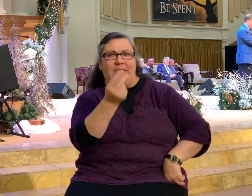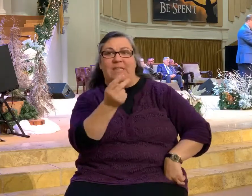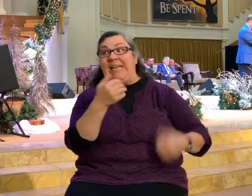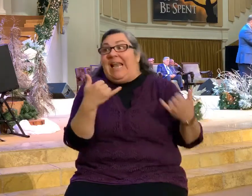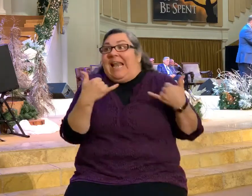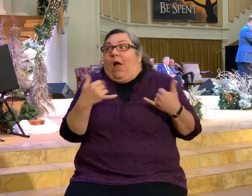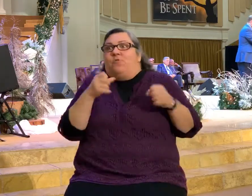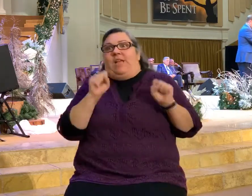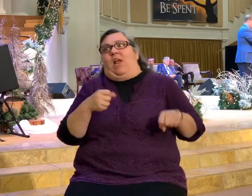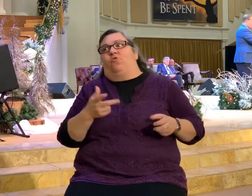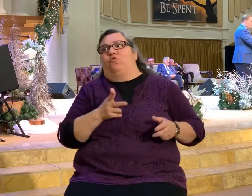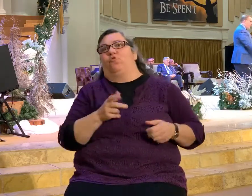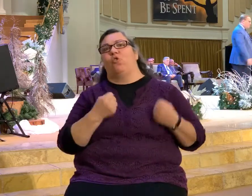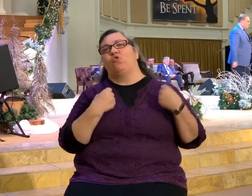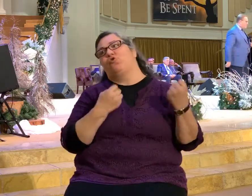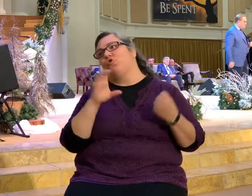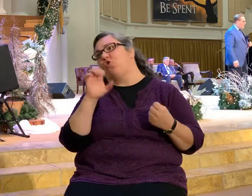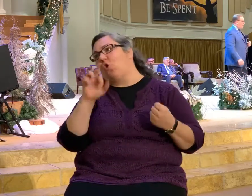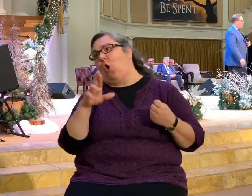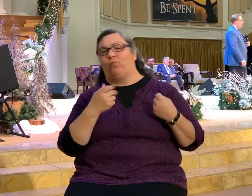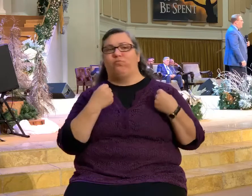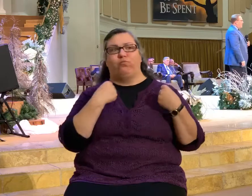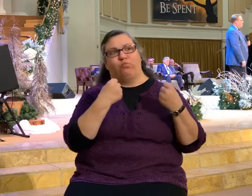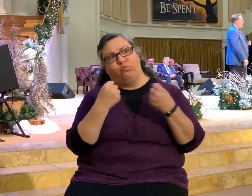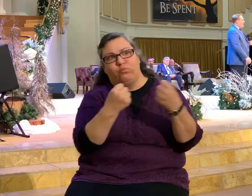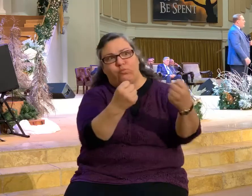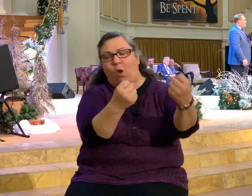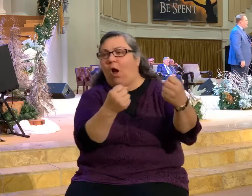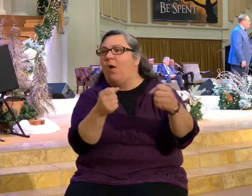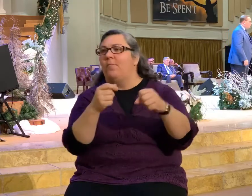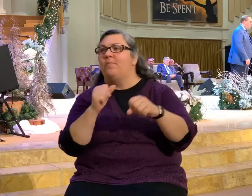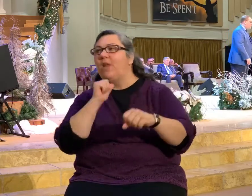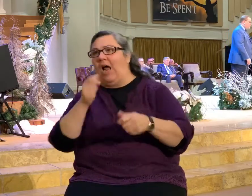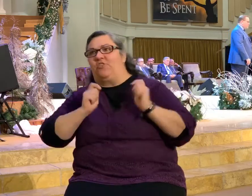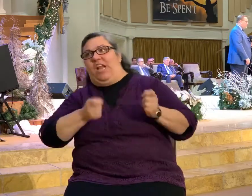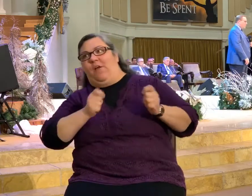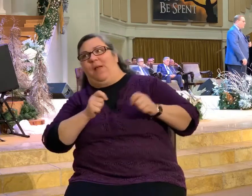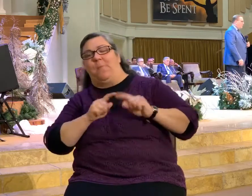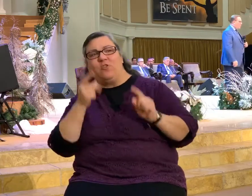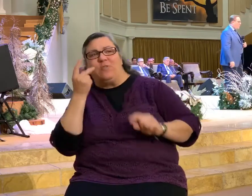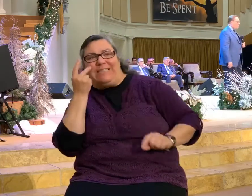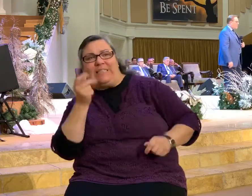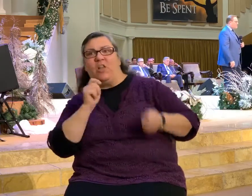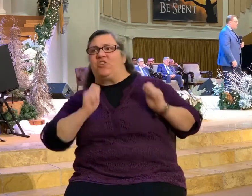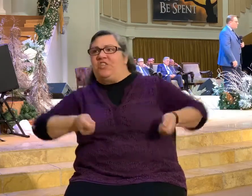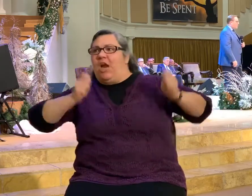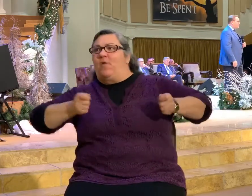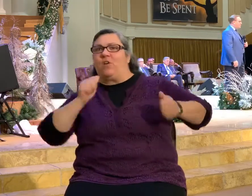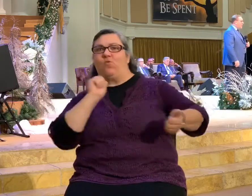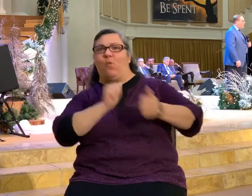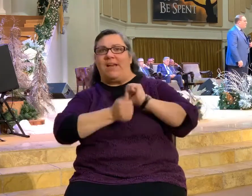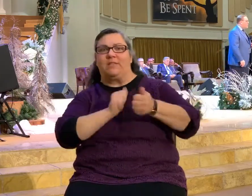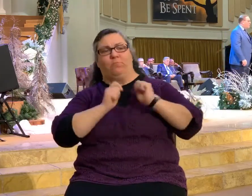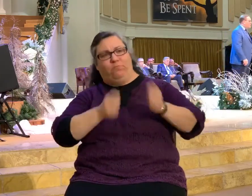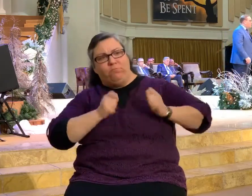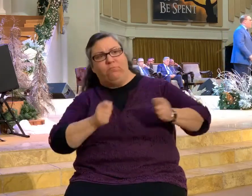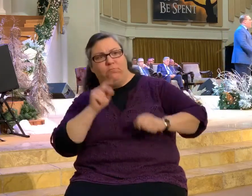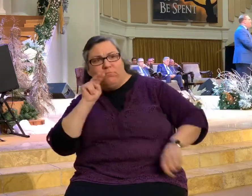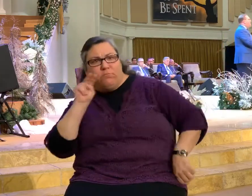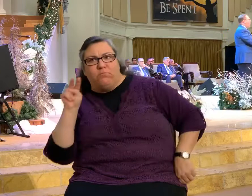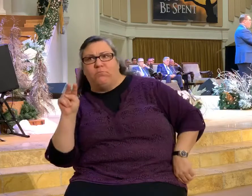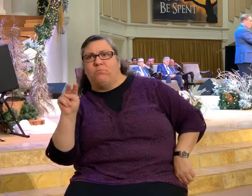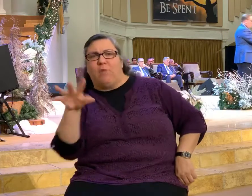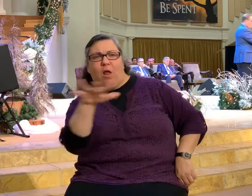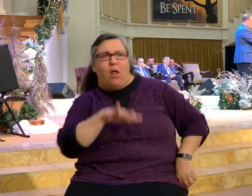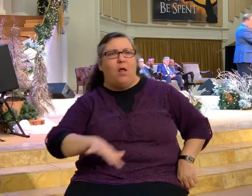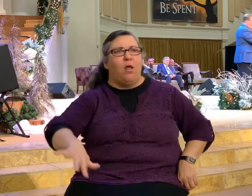instead of a chariot, the Circus Maximus, where the mighty chariot races were performed as they raced around the